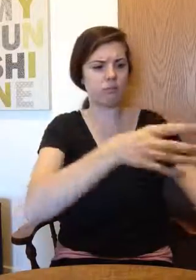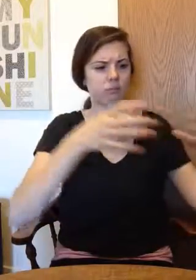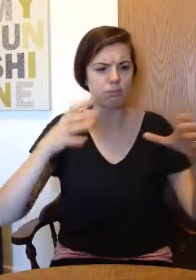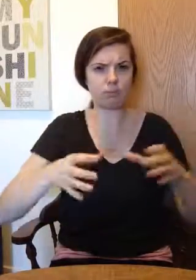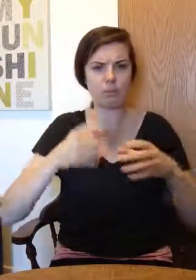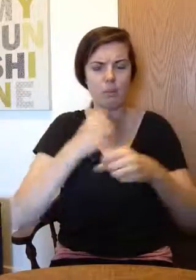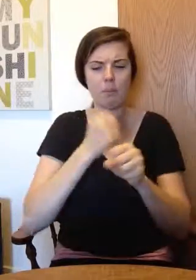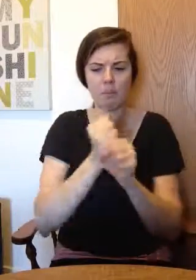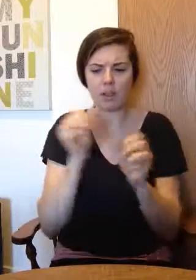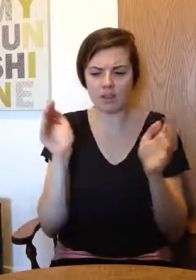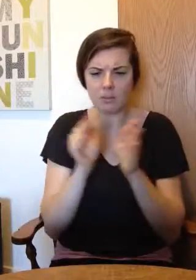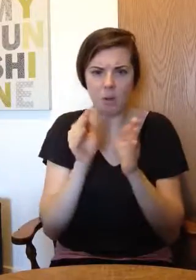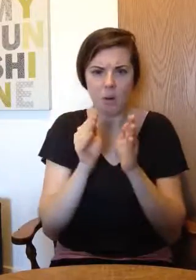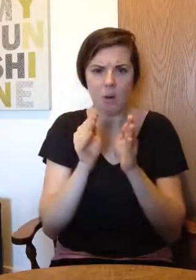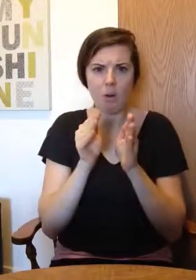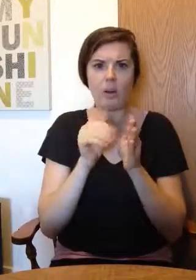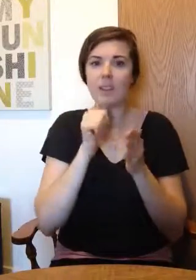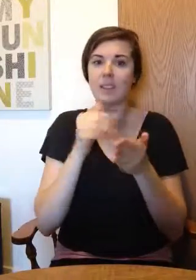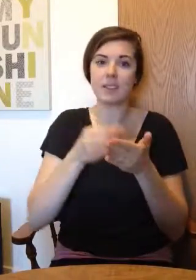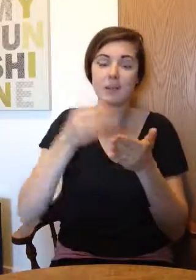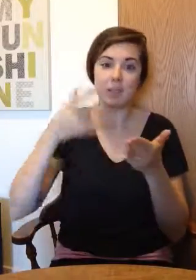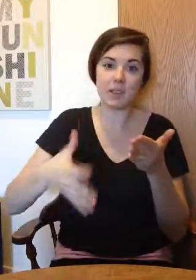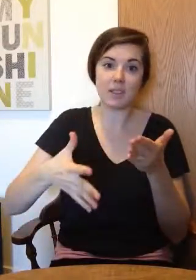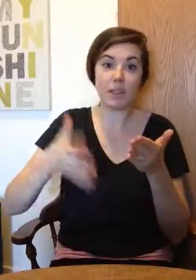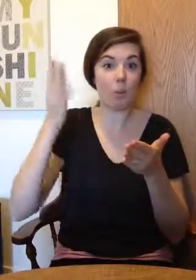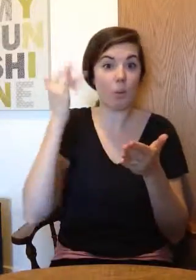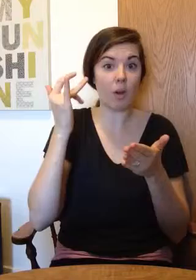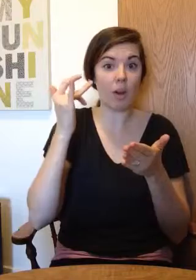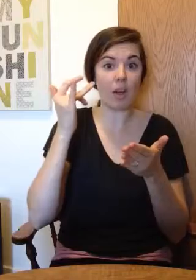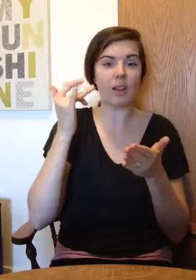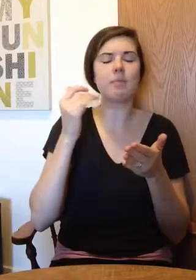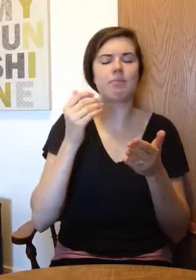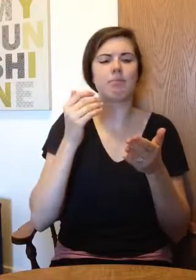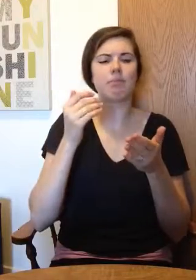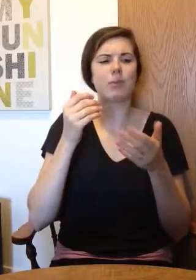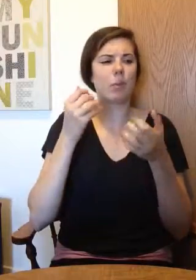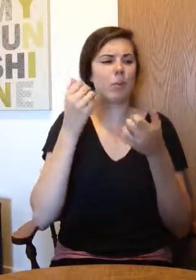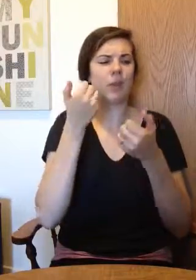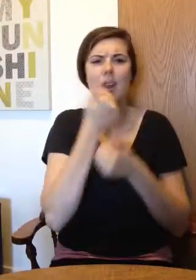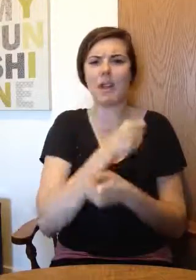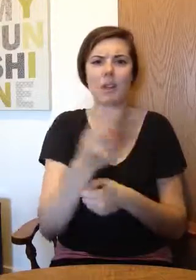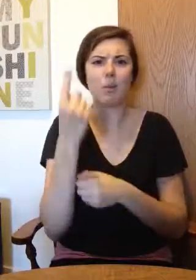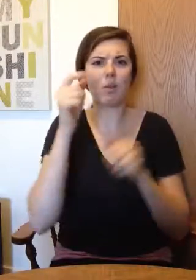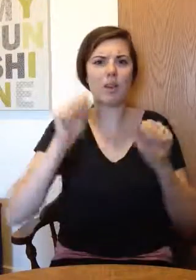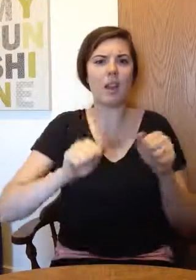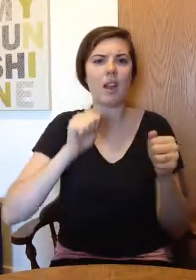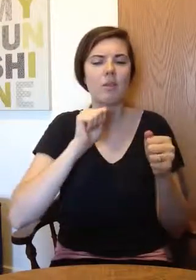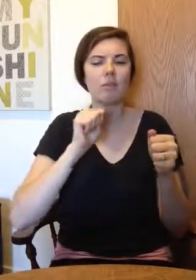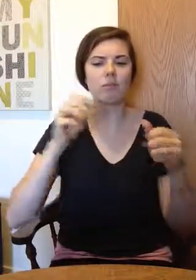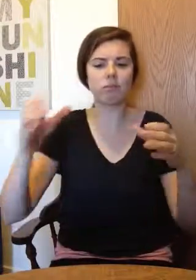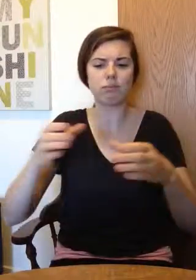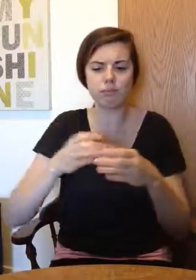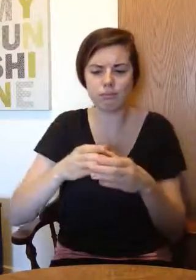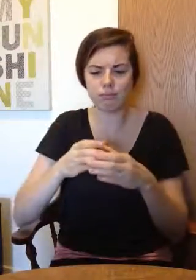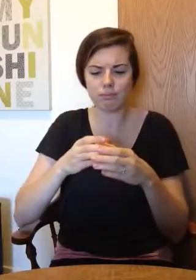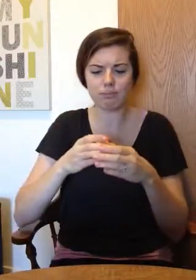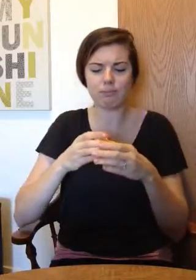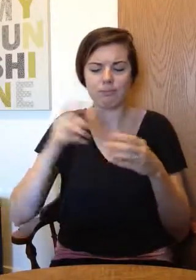discovery of neuroscience. And so we did just that. A few years ago, we started a company called Backyard Brains, and we make DIY neuroscience equipment,